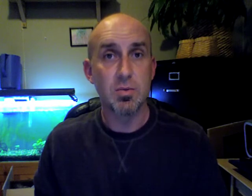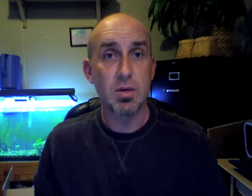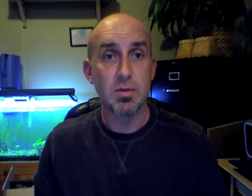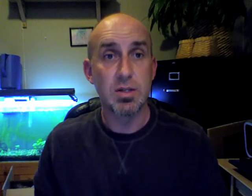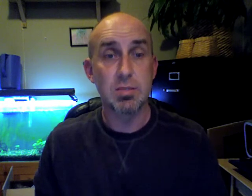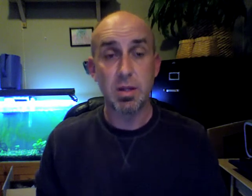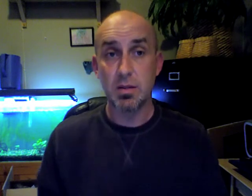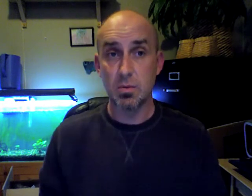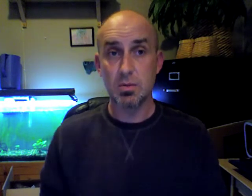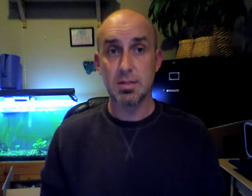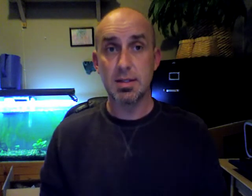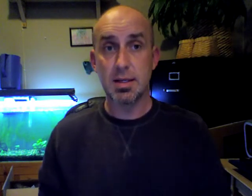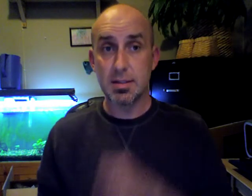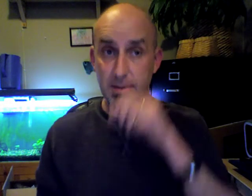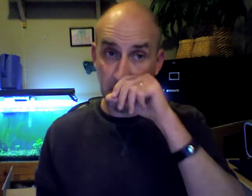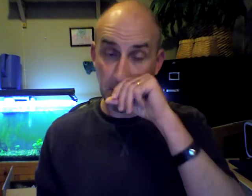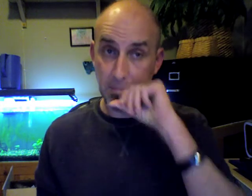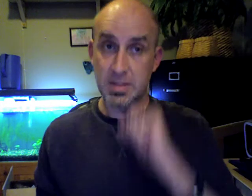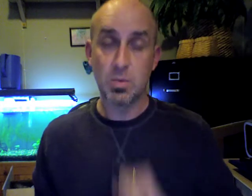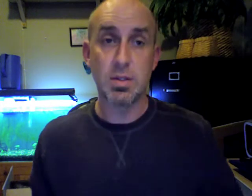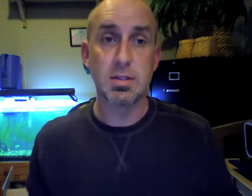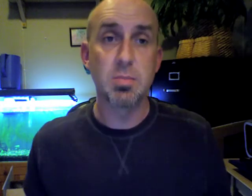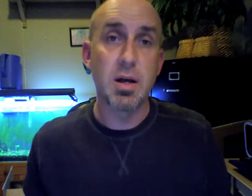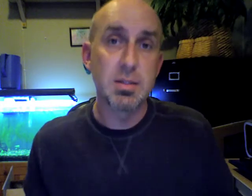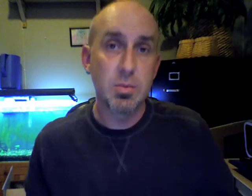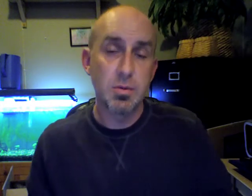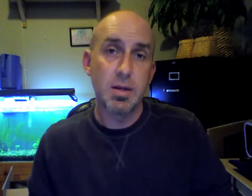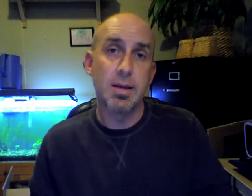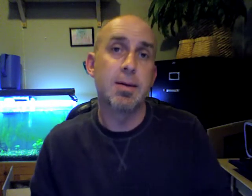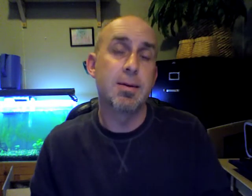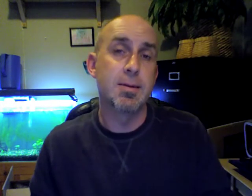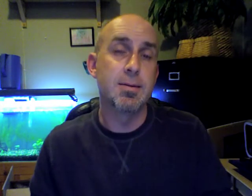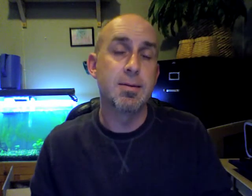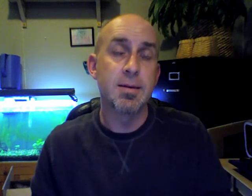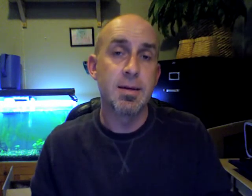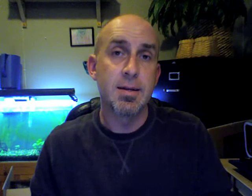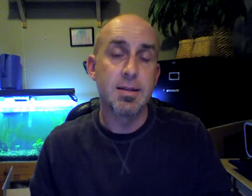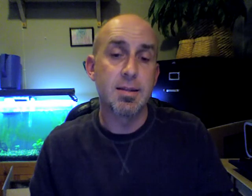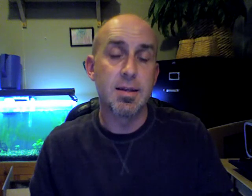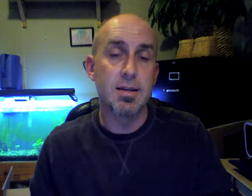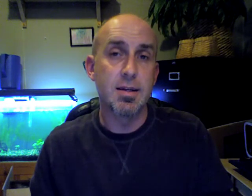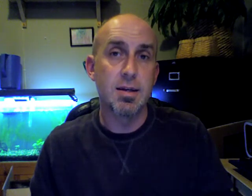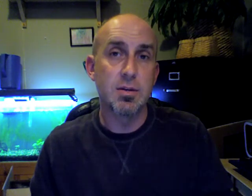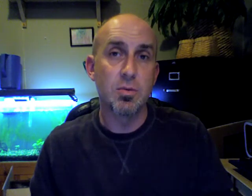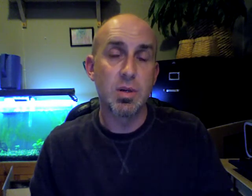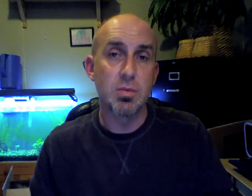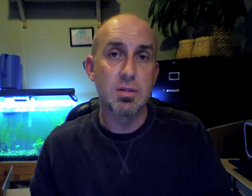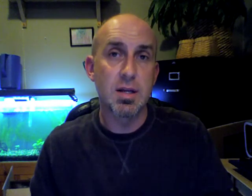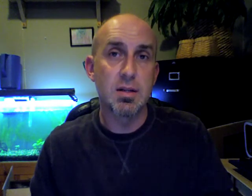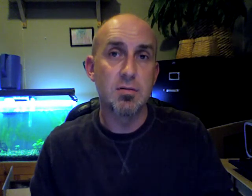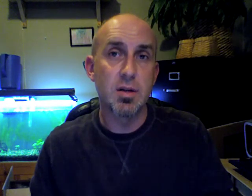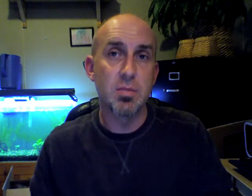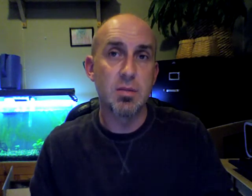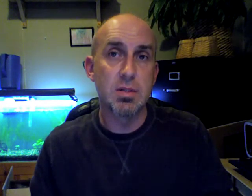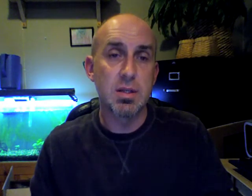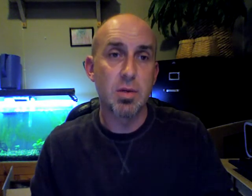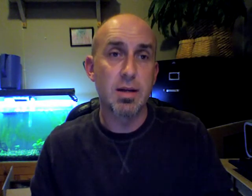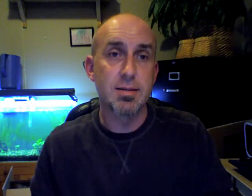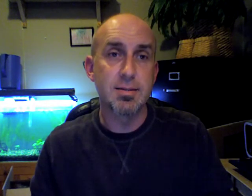we've explained the words to the kids as well as is possible, and then you'll be able to kind of help them as they practice.